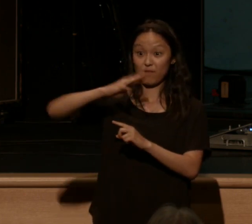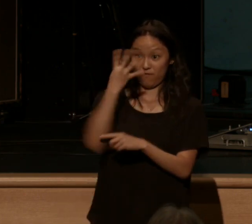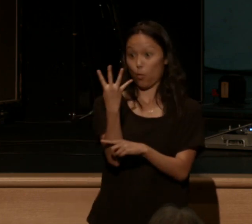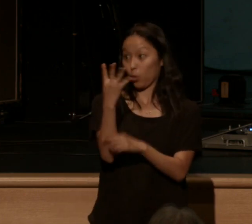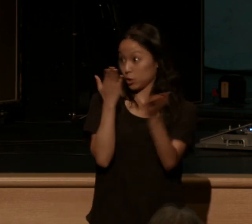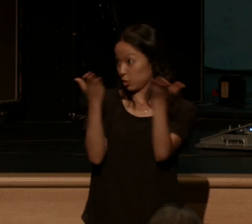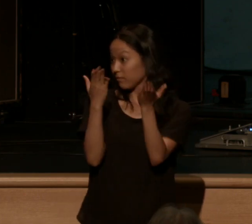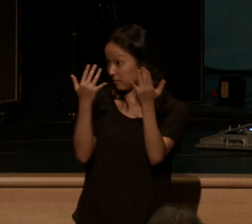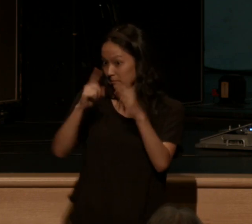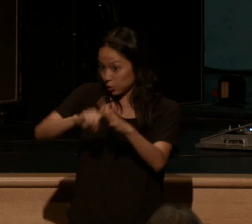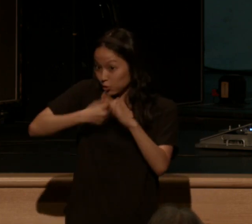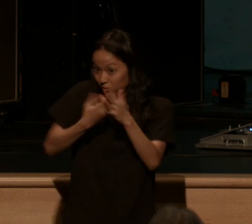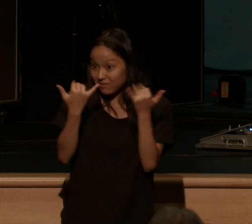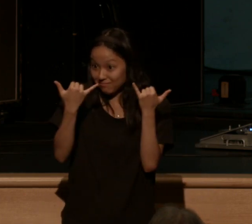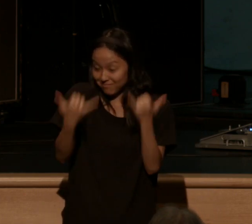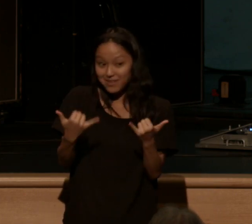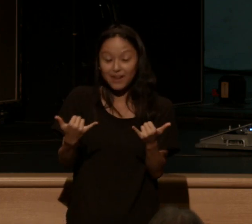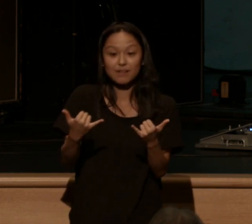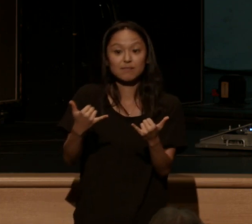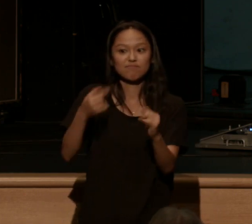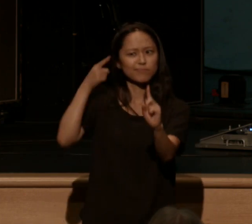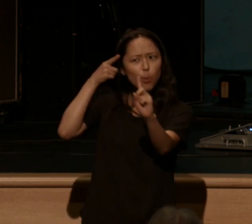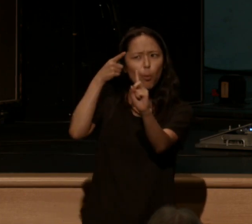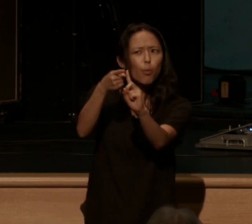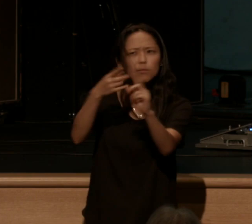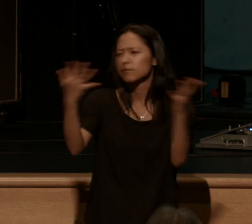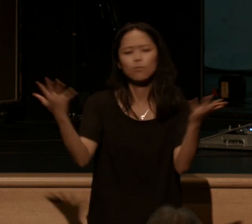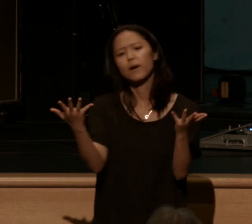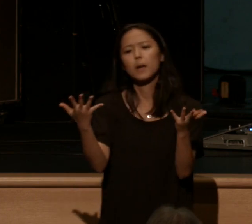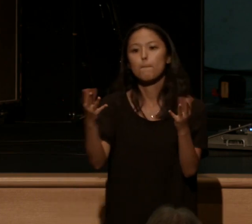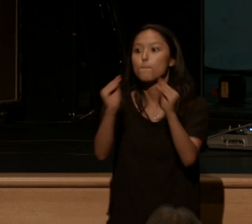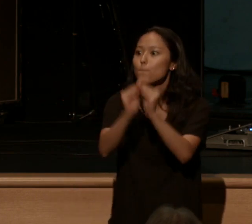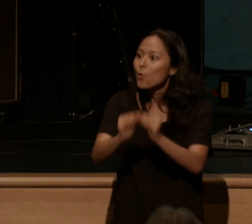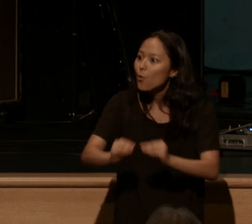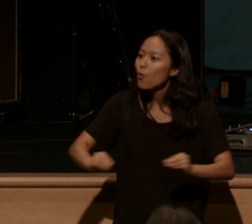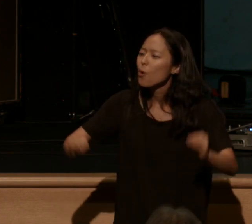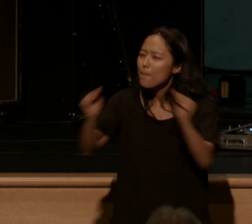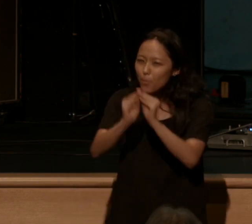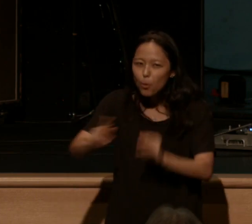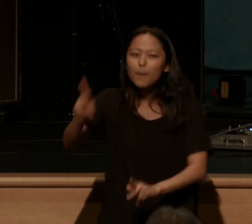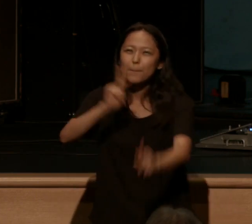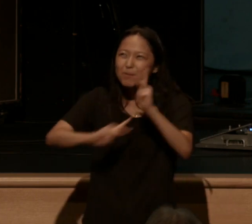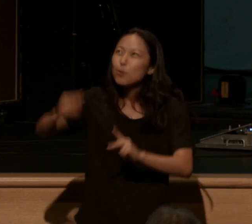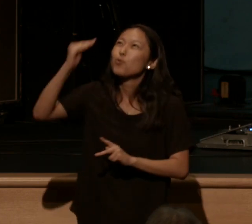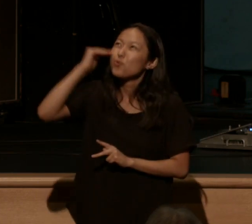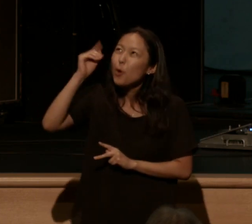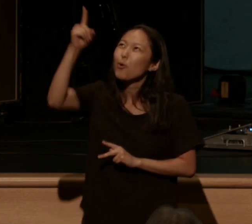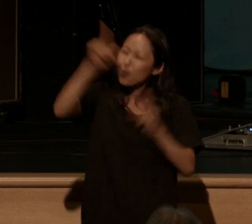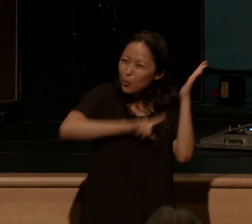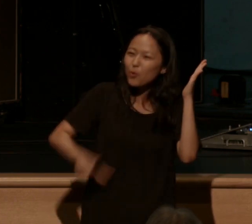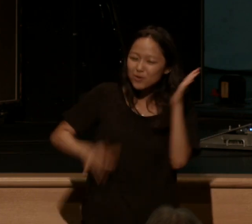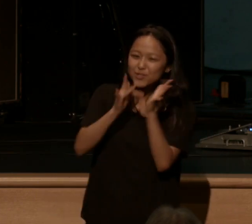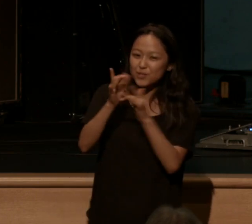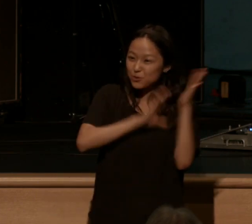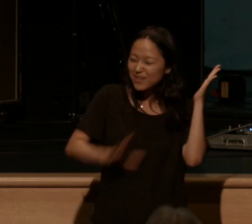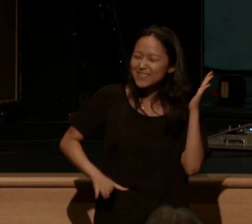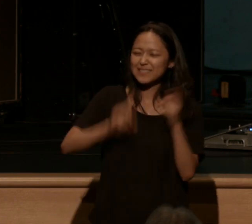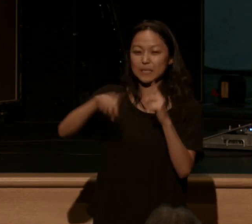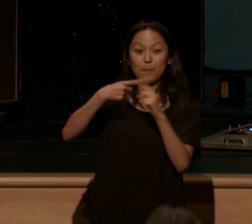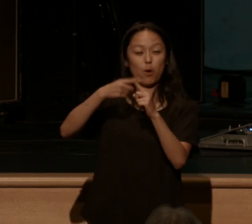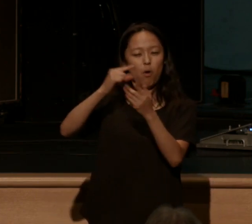begin today, again, the bottom line for that is that more people would know the Lord Jesus Christ. It's about